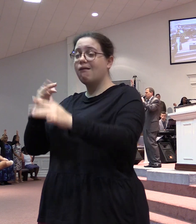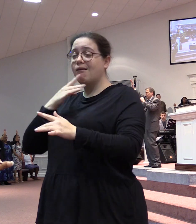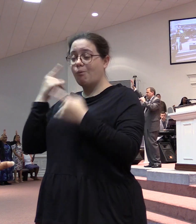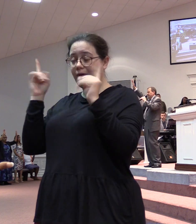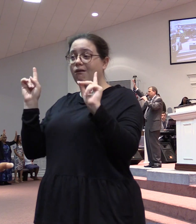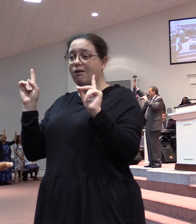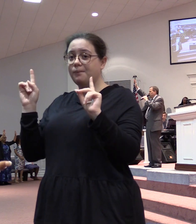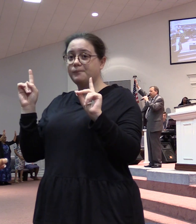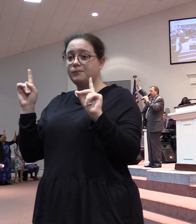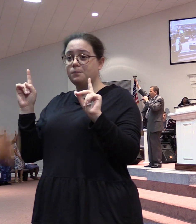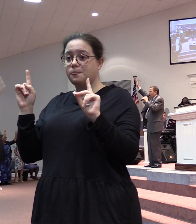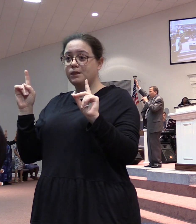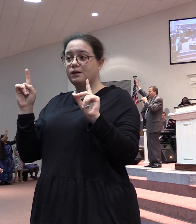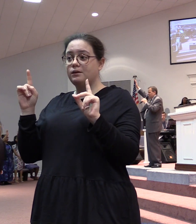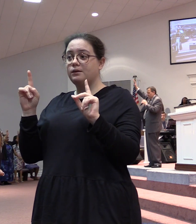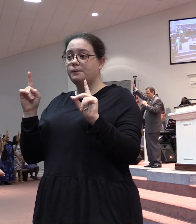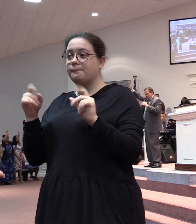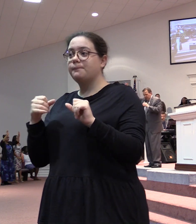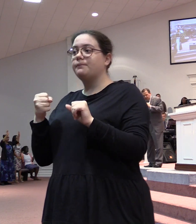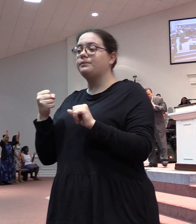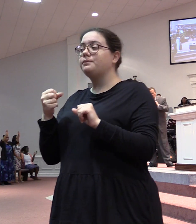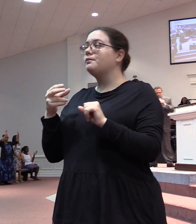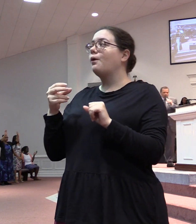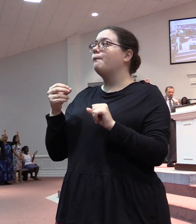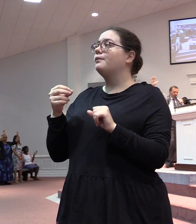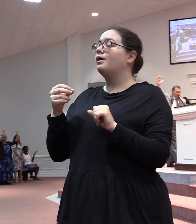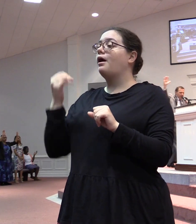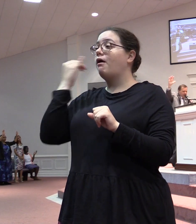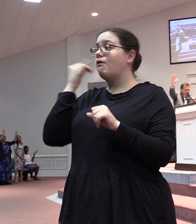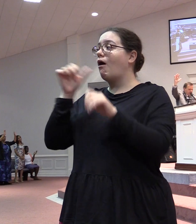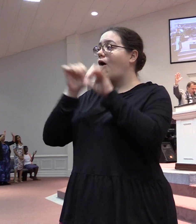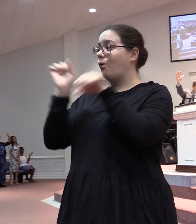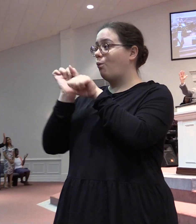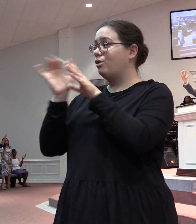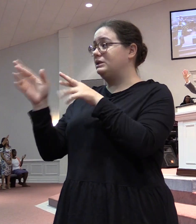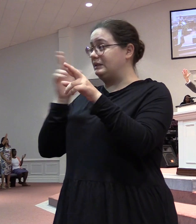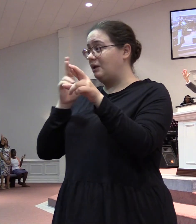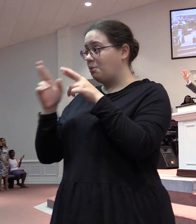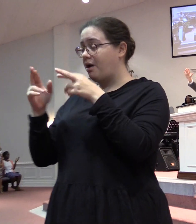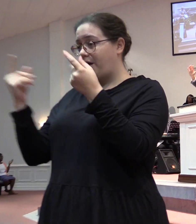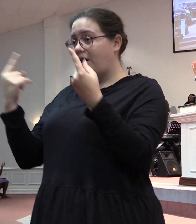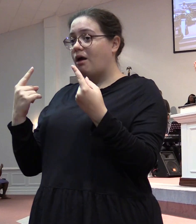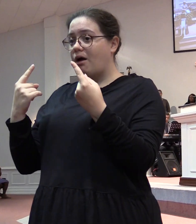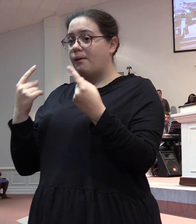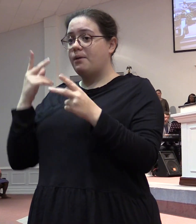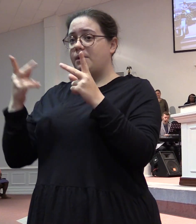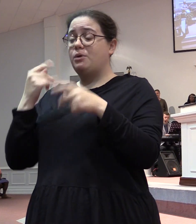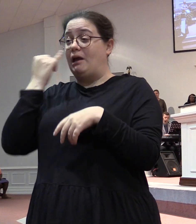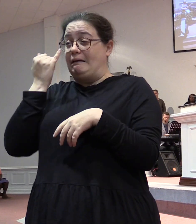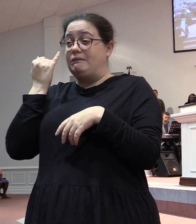this room today that you do not have the Holy Ghost. If our altar workers are getting ready to get in place, they're going to help pray with